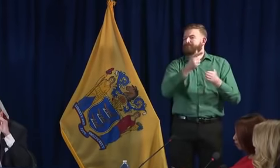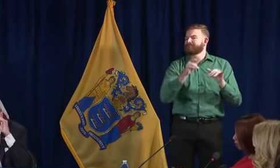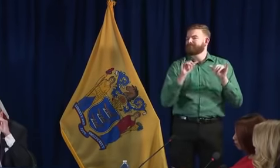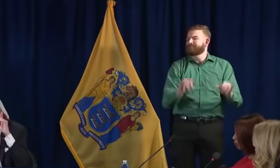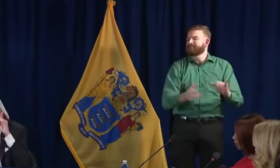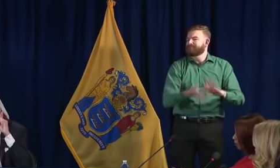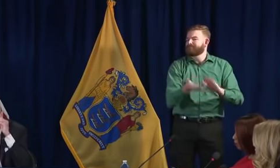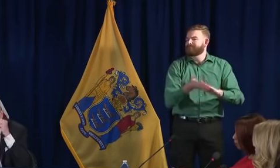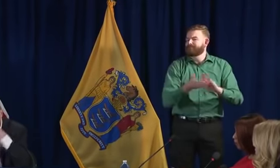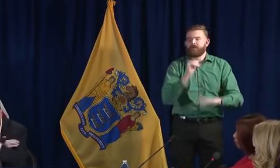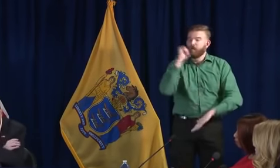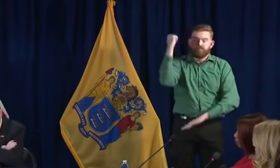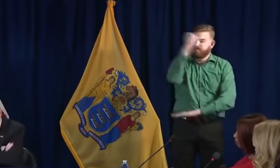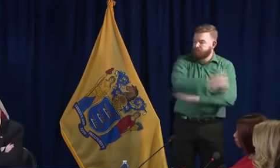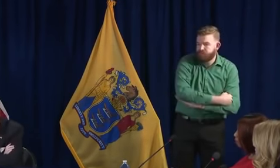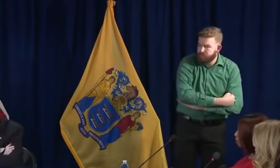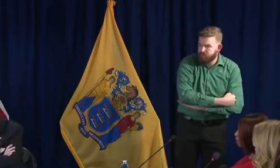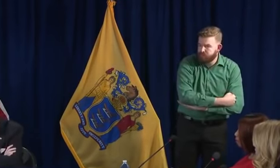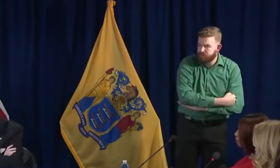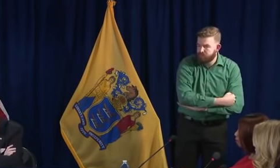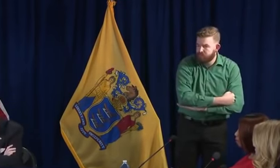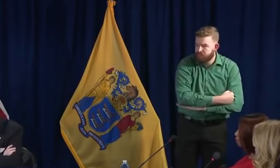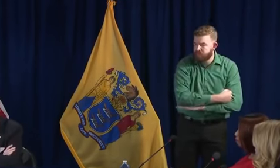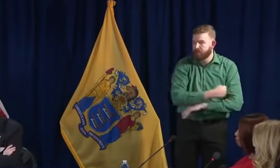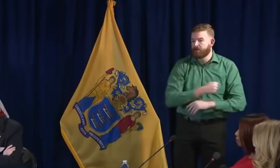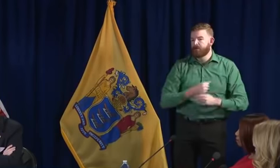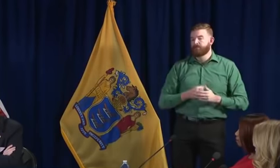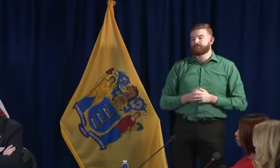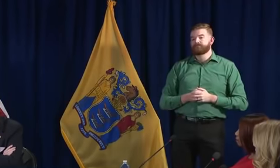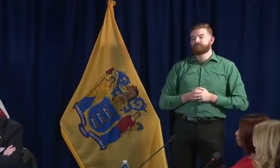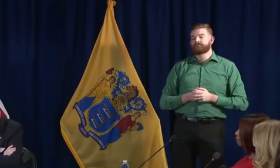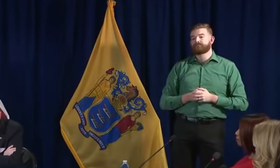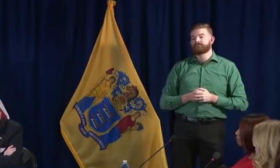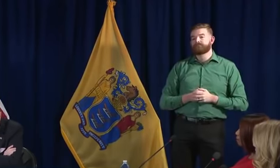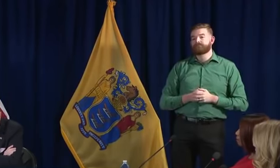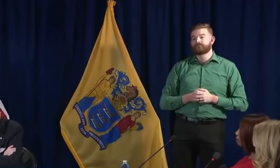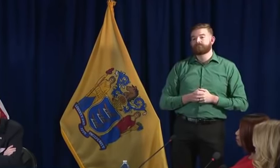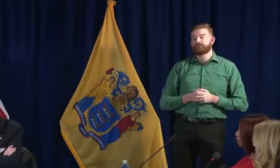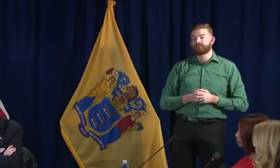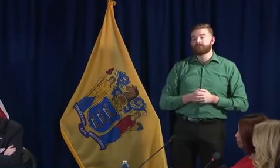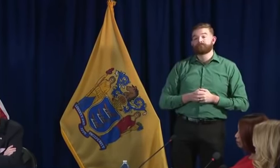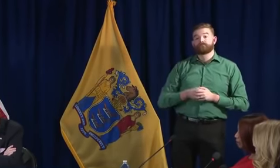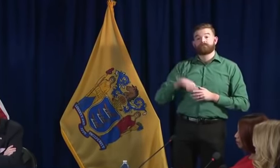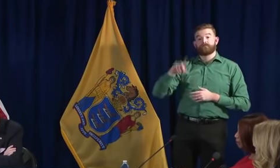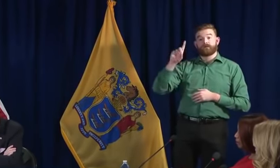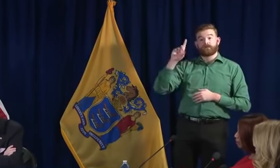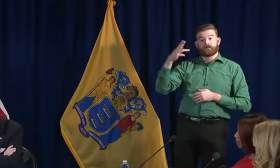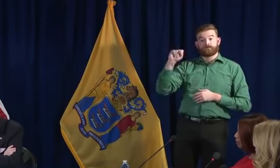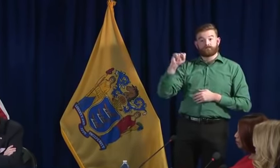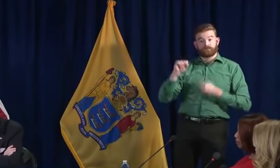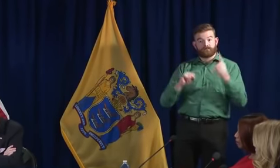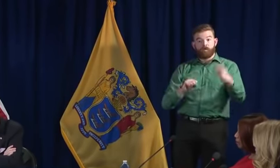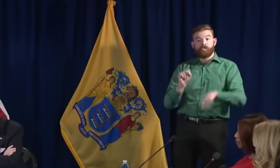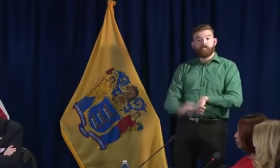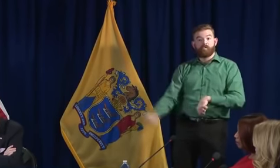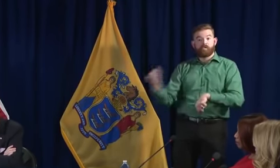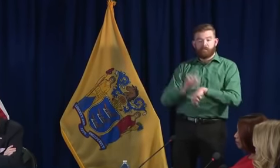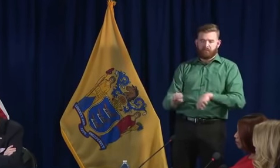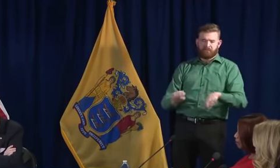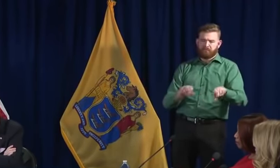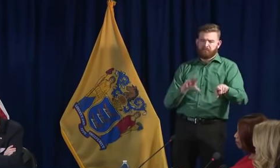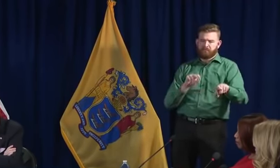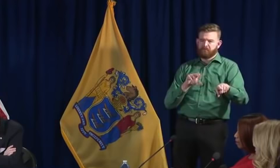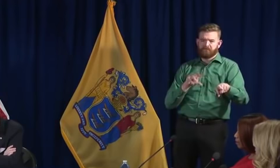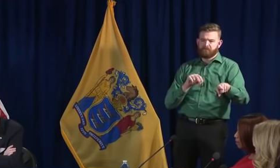workers. Now, the department doesn't do all of this on its own. We know another critical